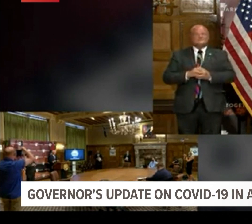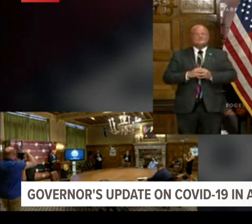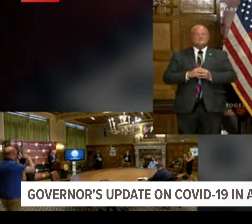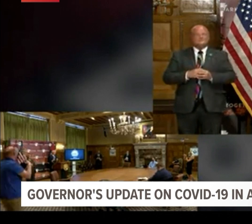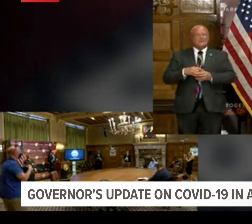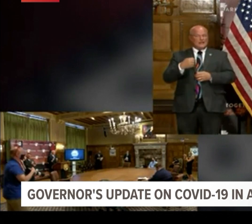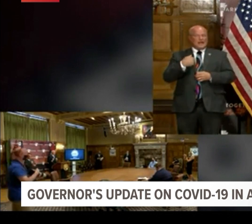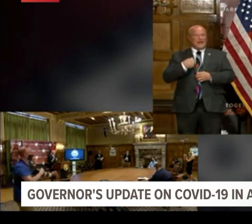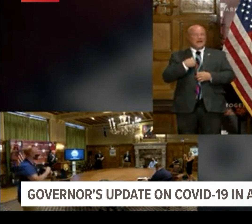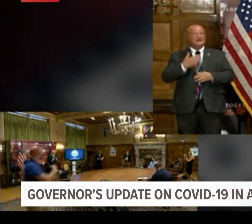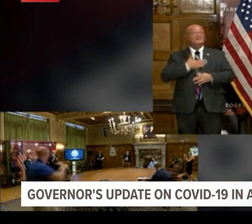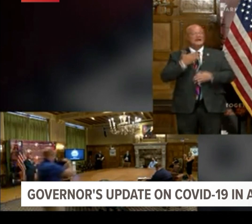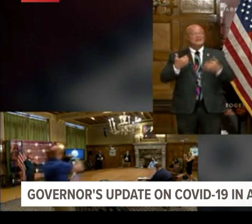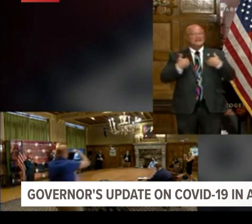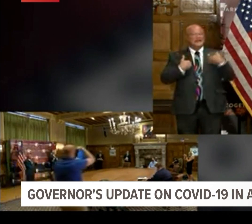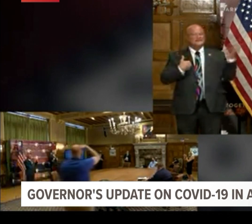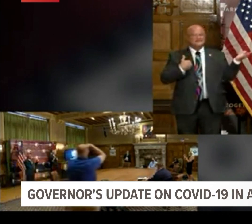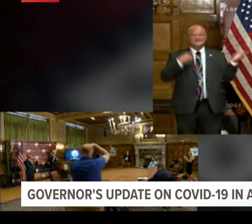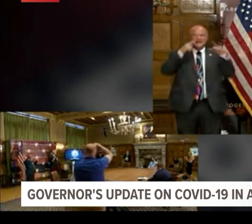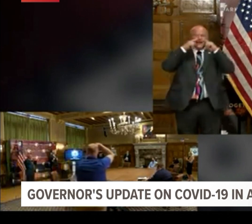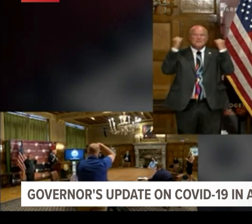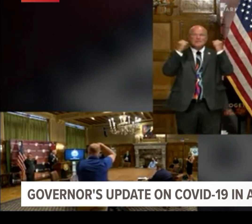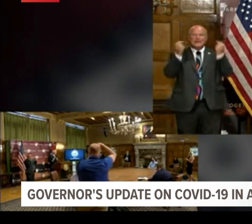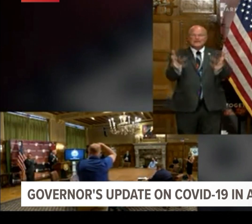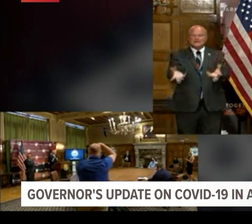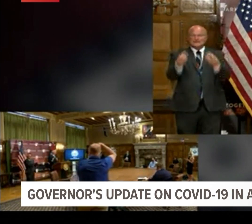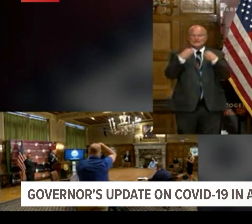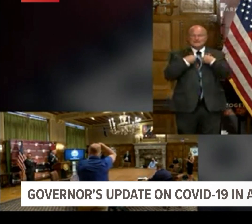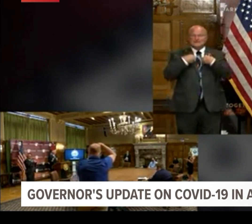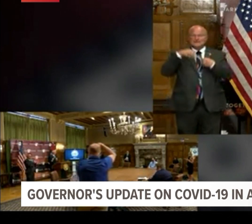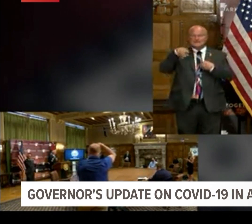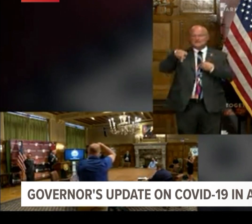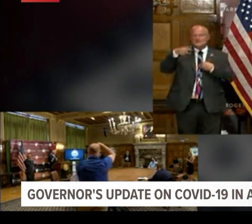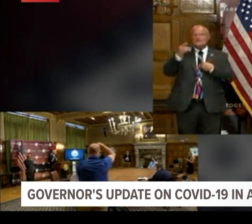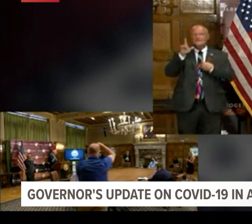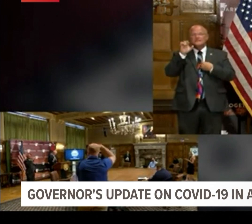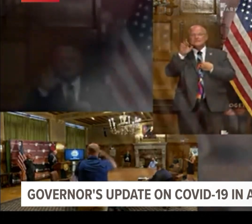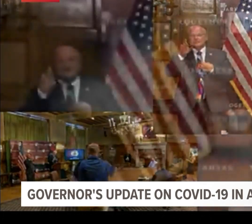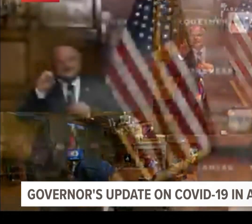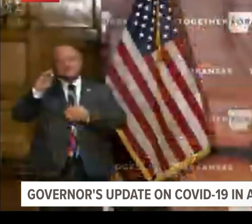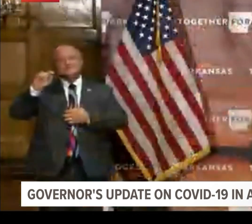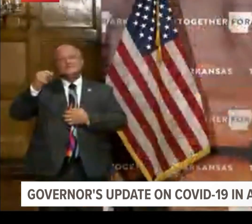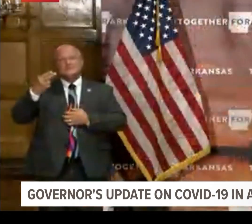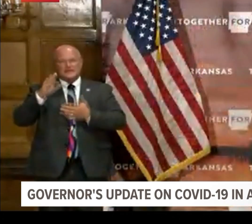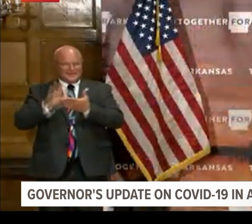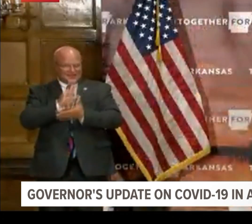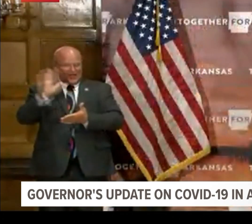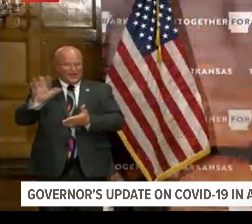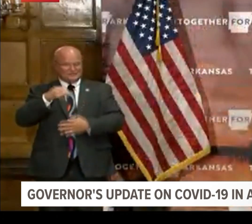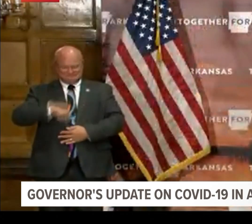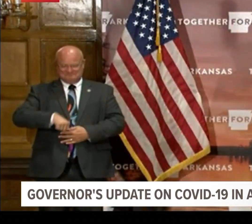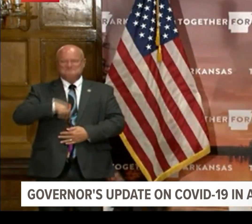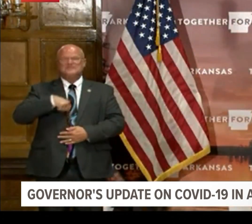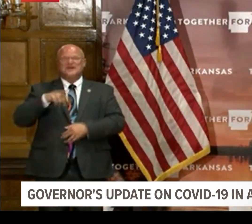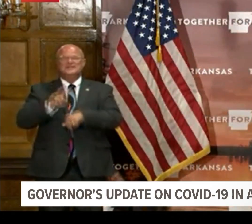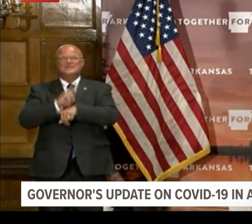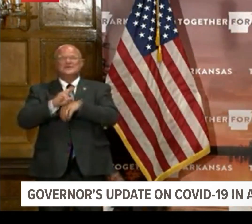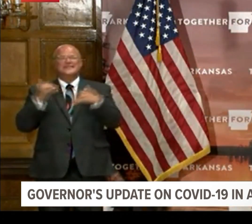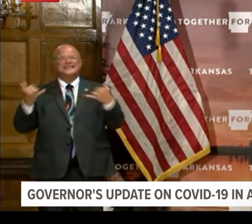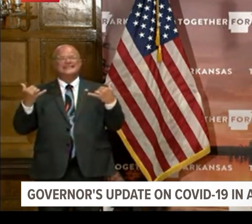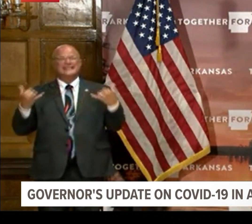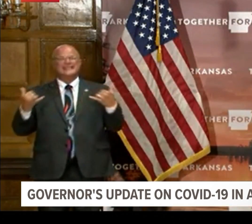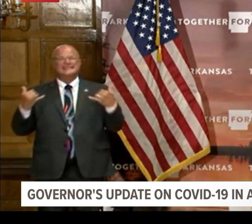I am pleased to have a mask given by Flanders Smith College, and so I was proud to wear that